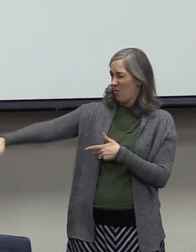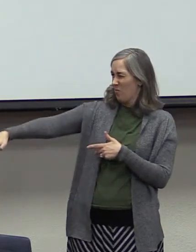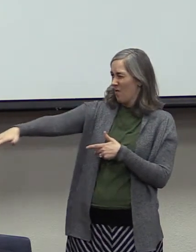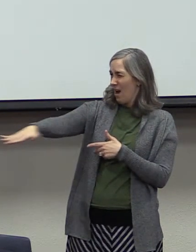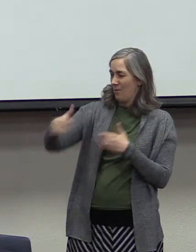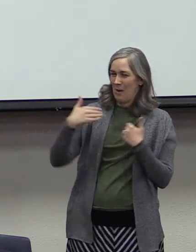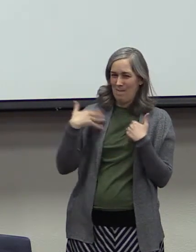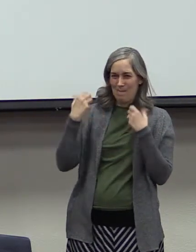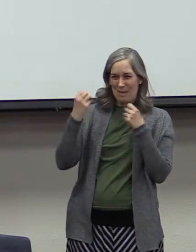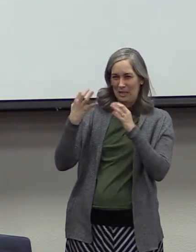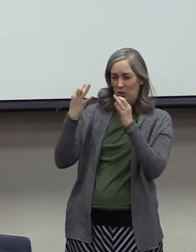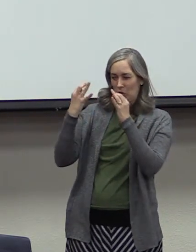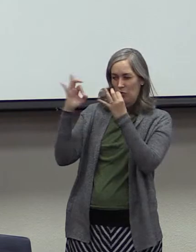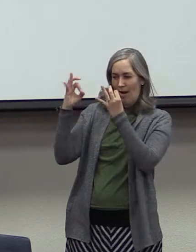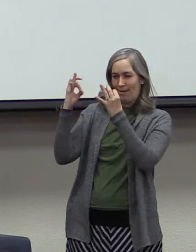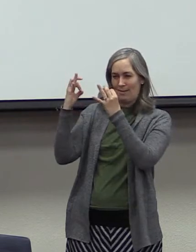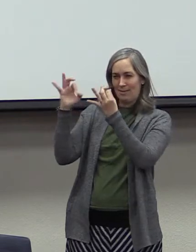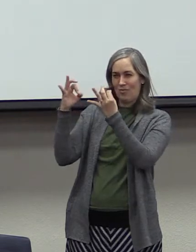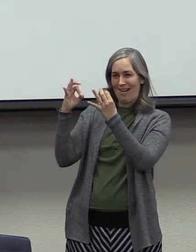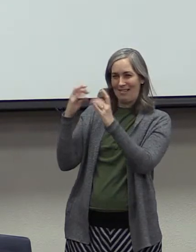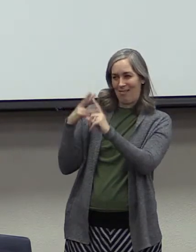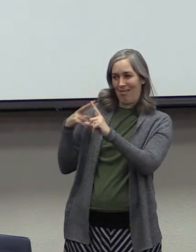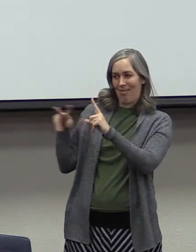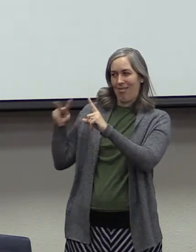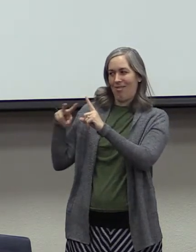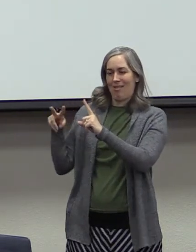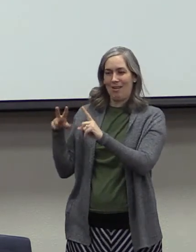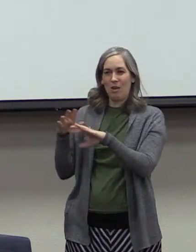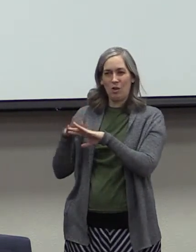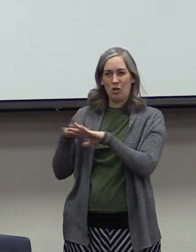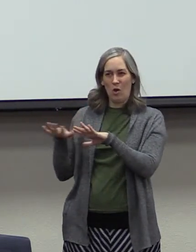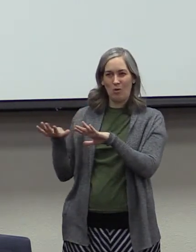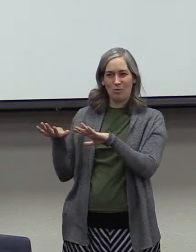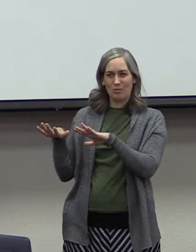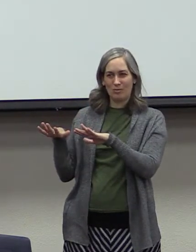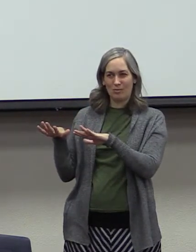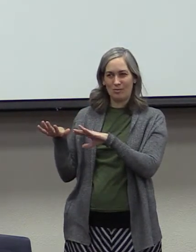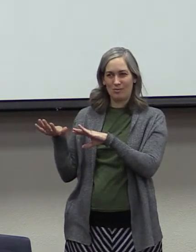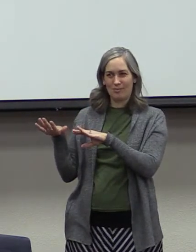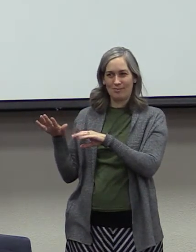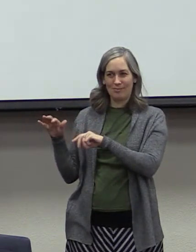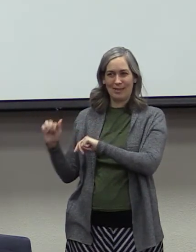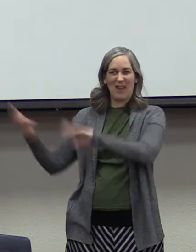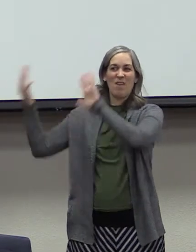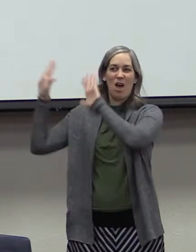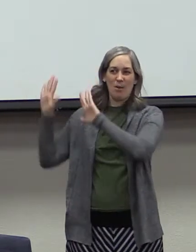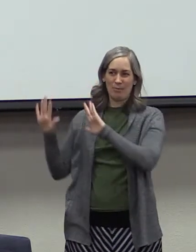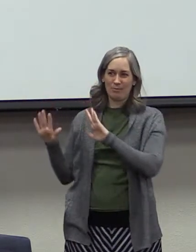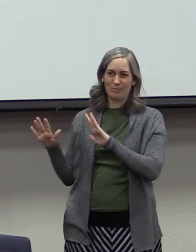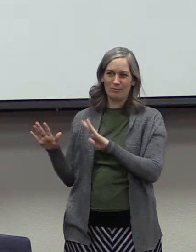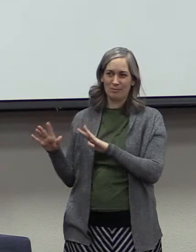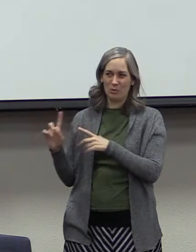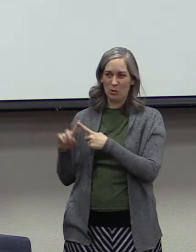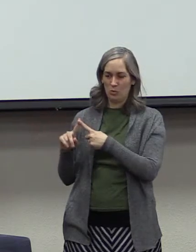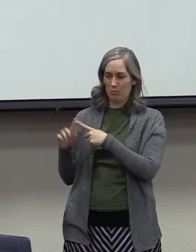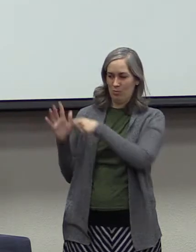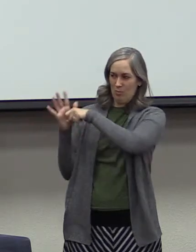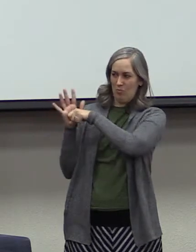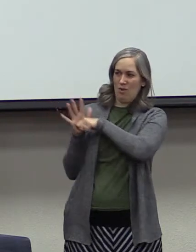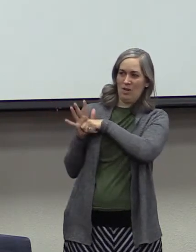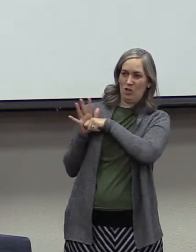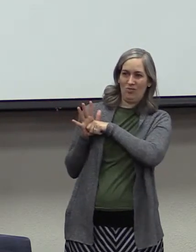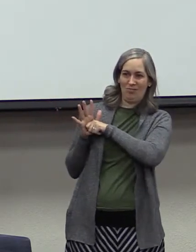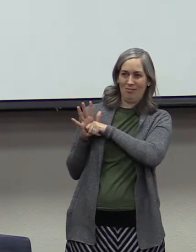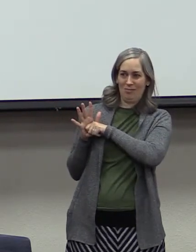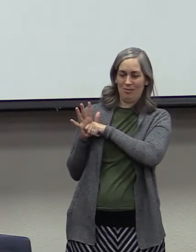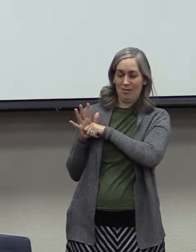not to give up, not to give in to the pressures all around us. When we're down and we don't want to do